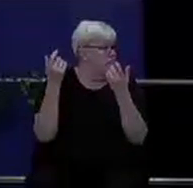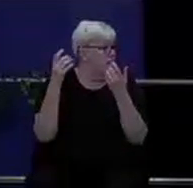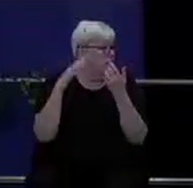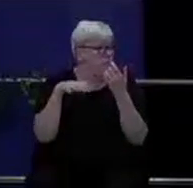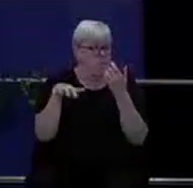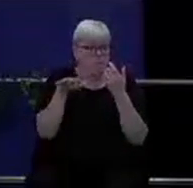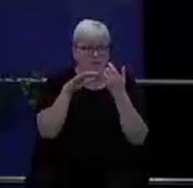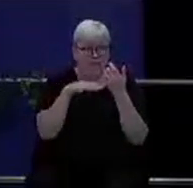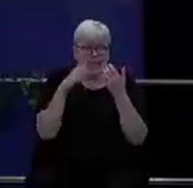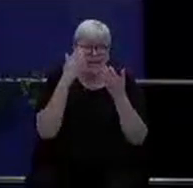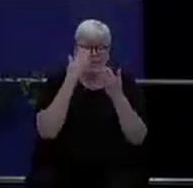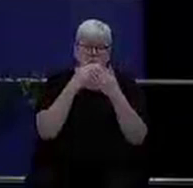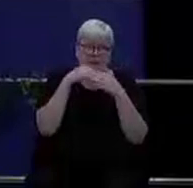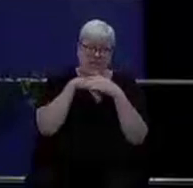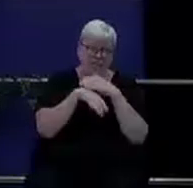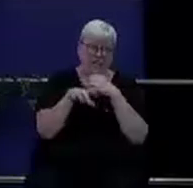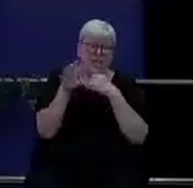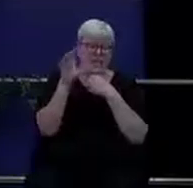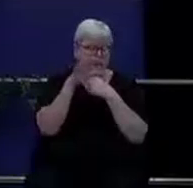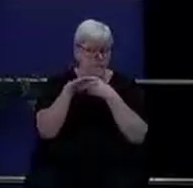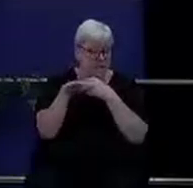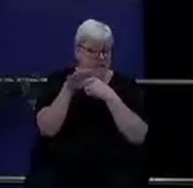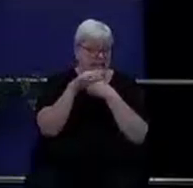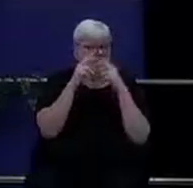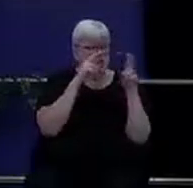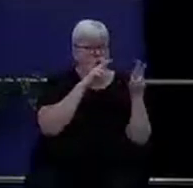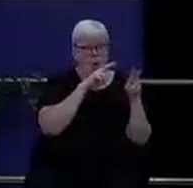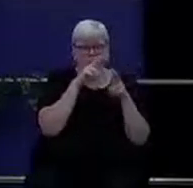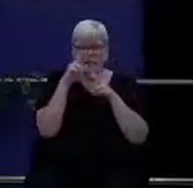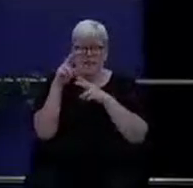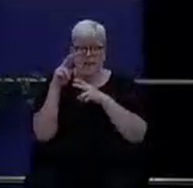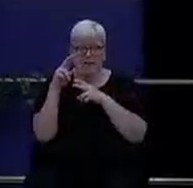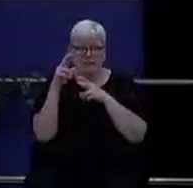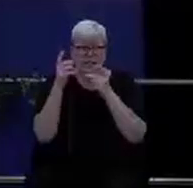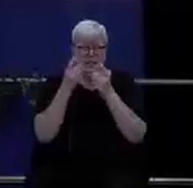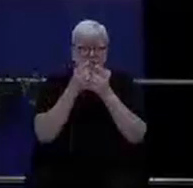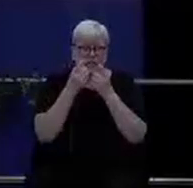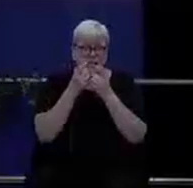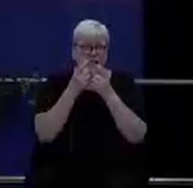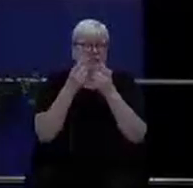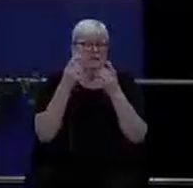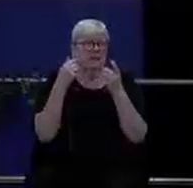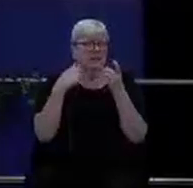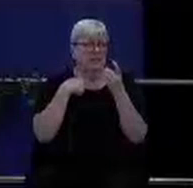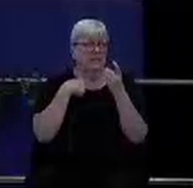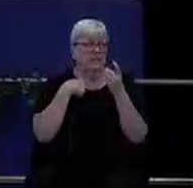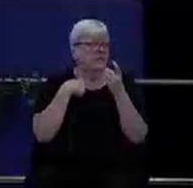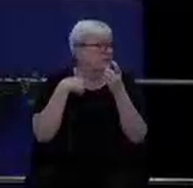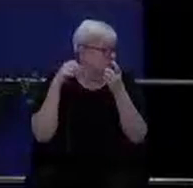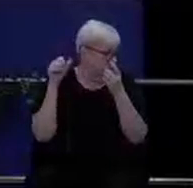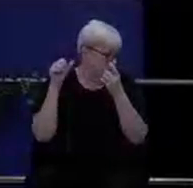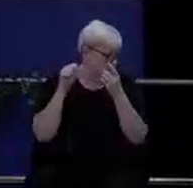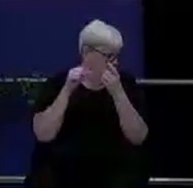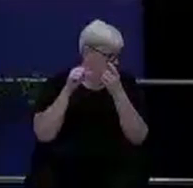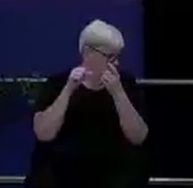and being in a place, observing. And in Taoism, there's an idea that you should have seen the smoke of the next